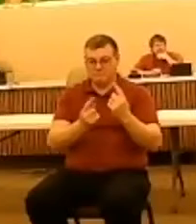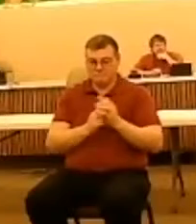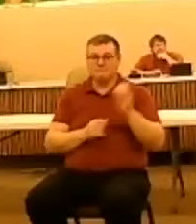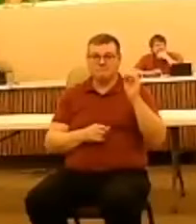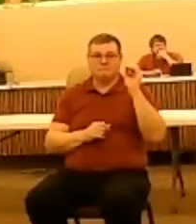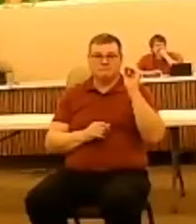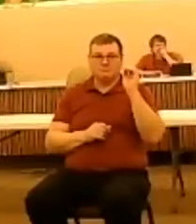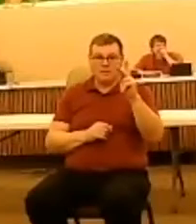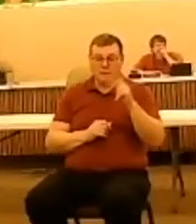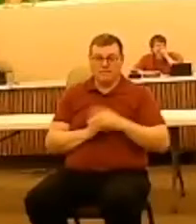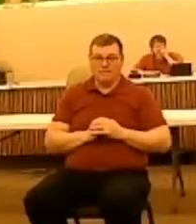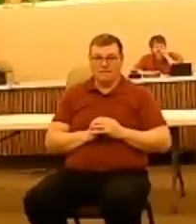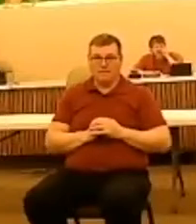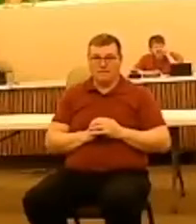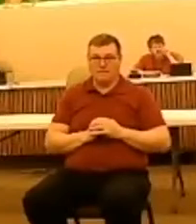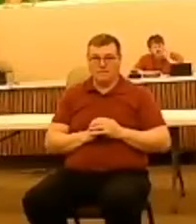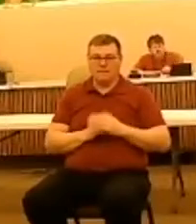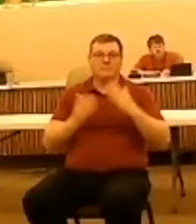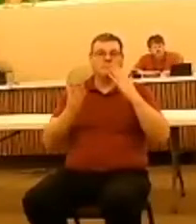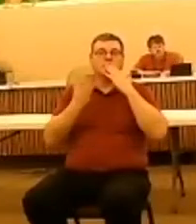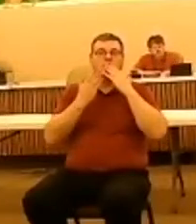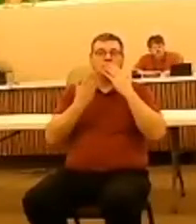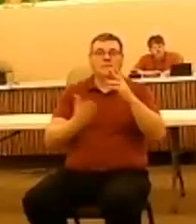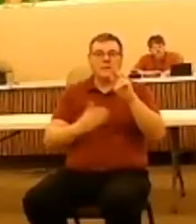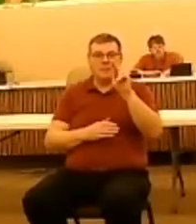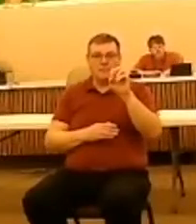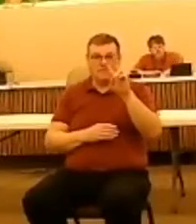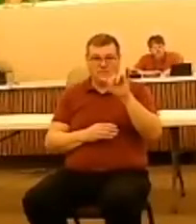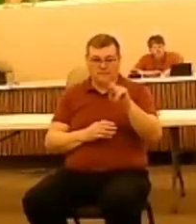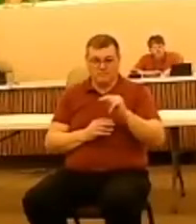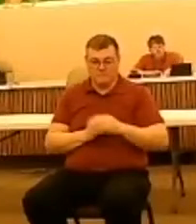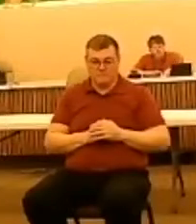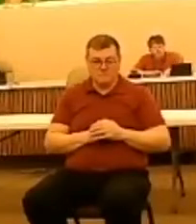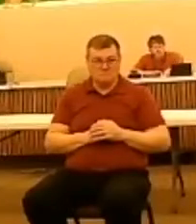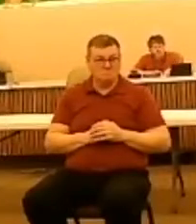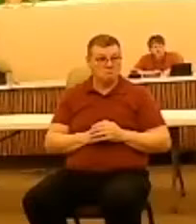Okay. Thanks, Kevin.